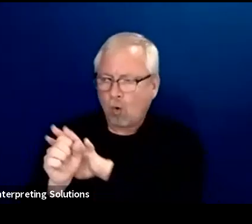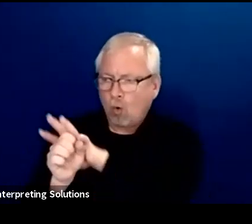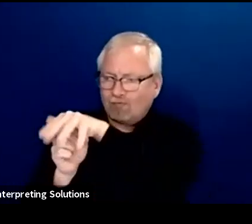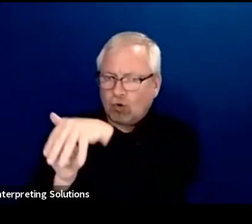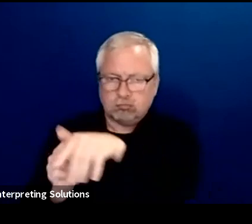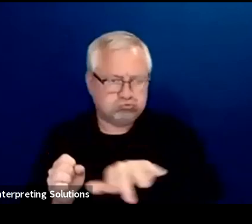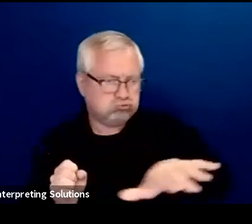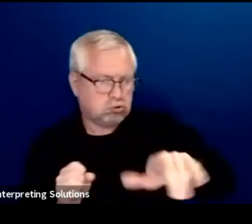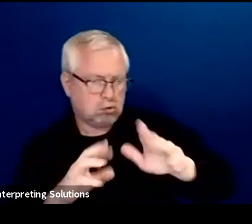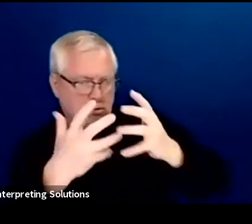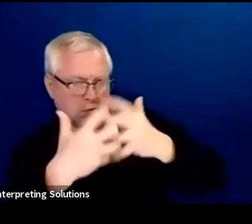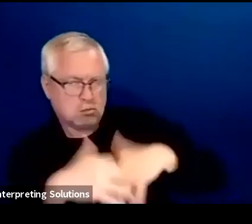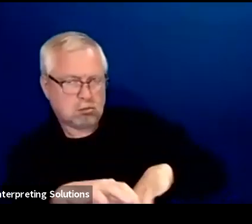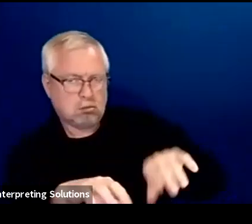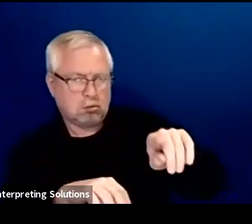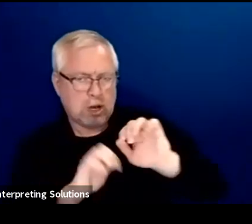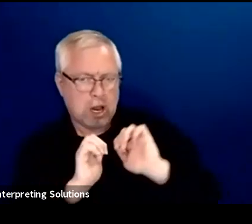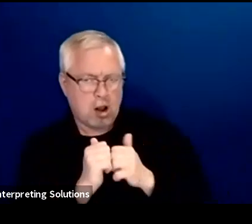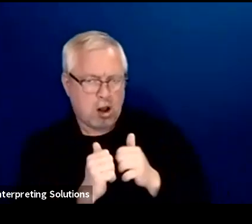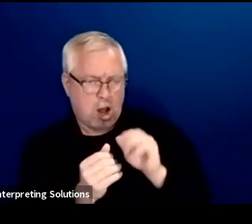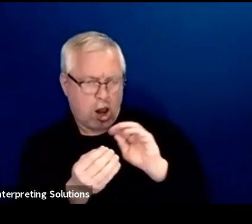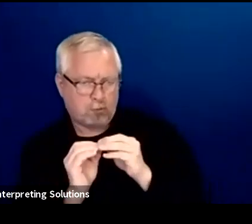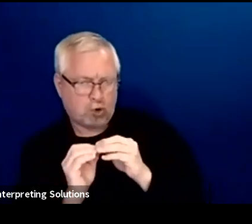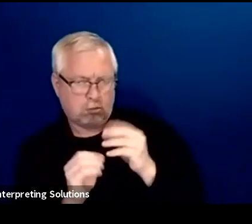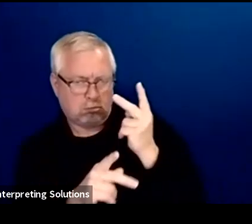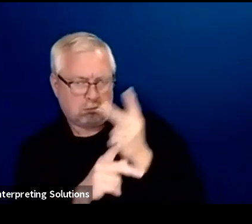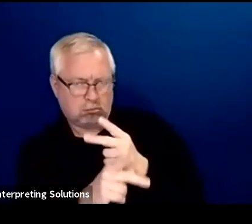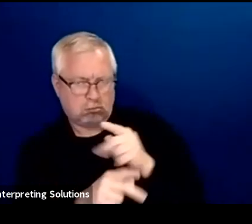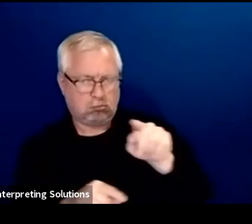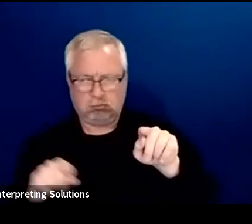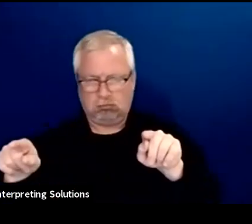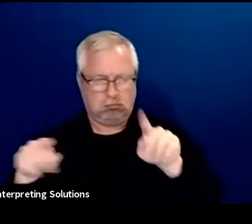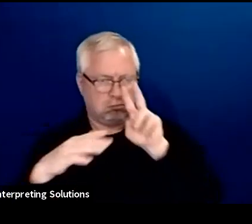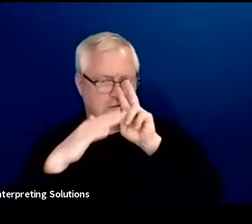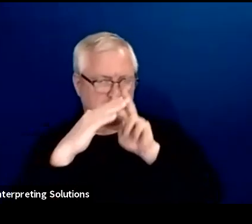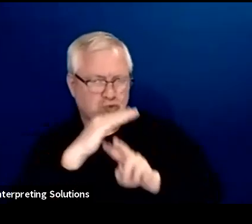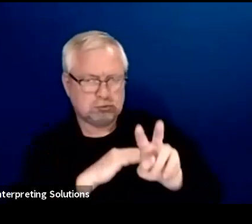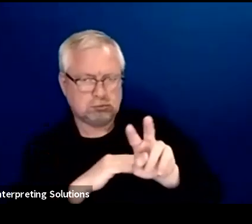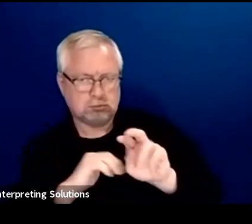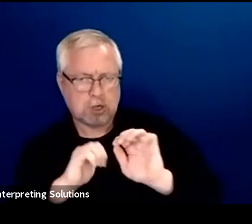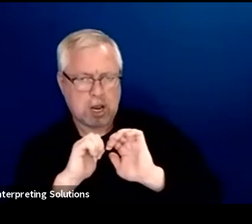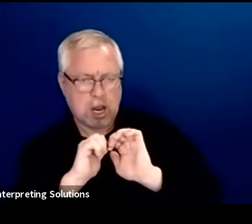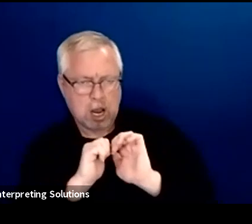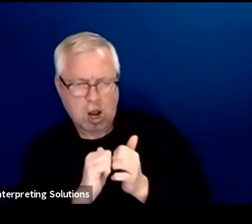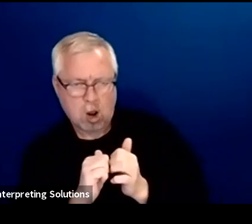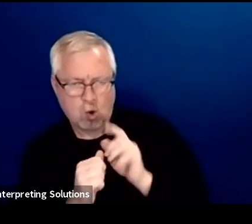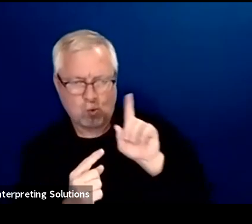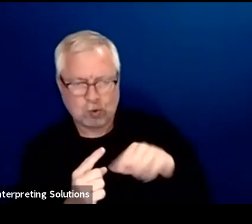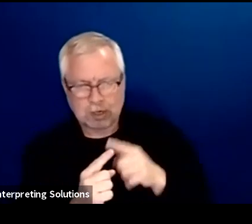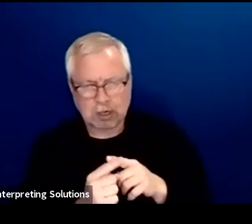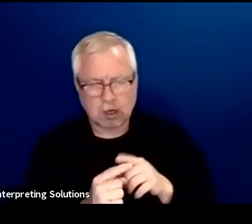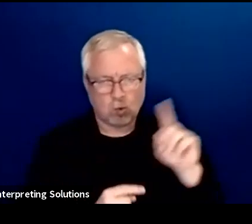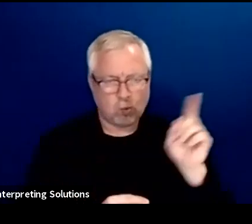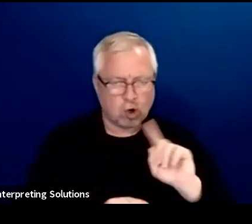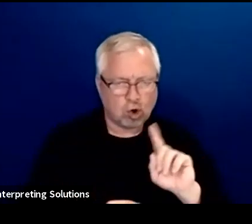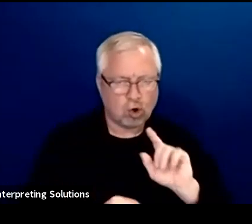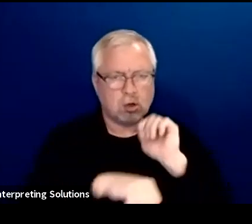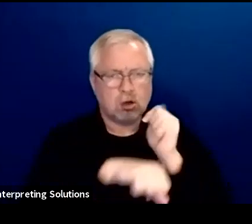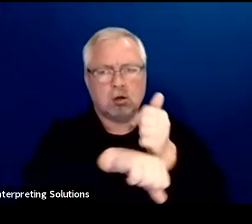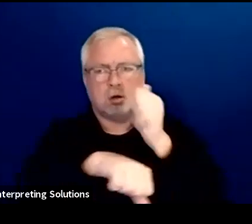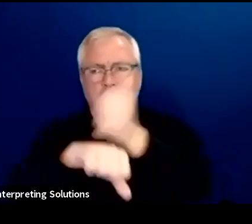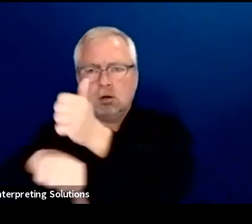of knowing when and where and how big we need to set up around the state. But because that all ties back to the capacity